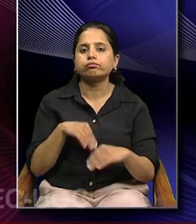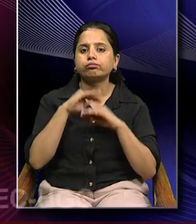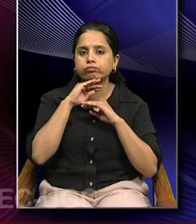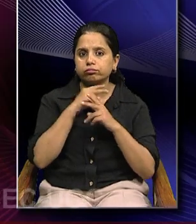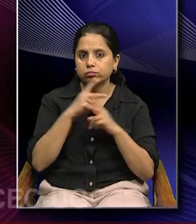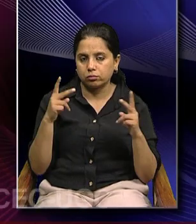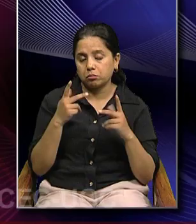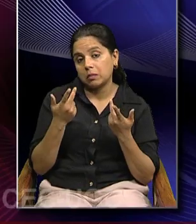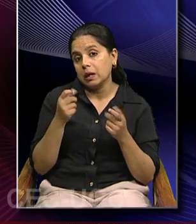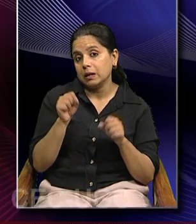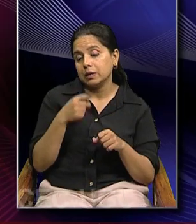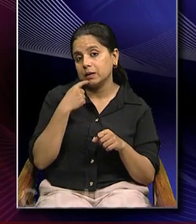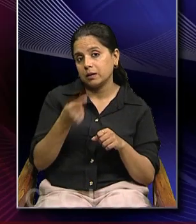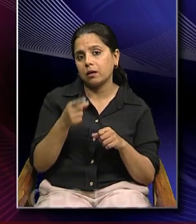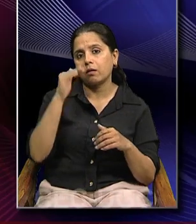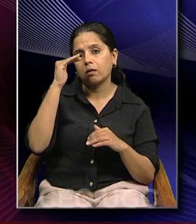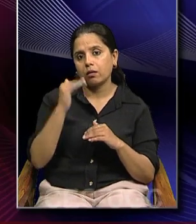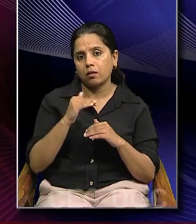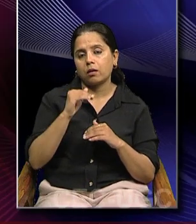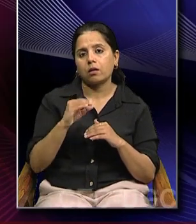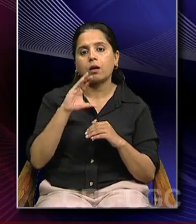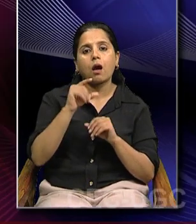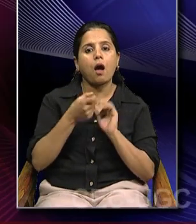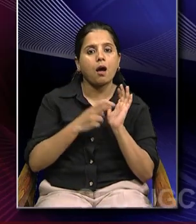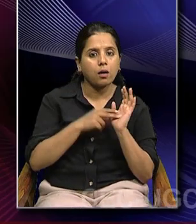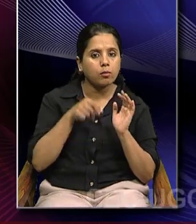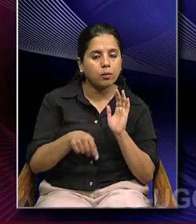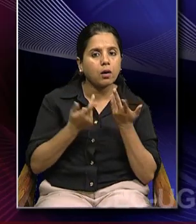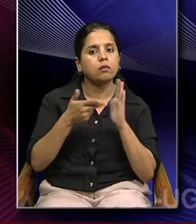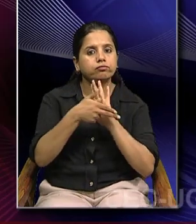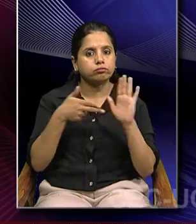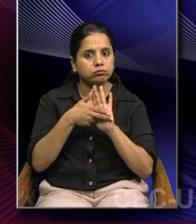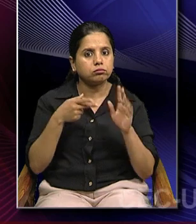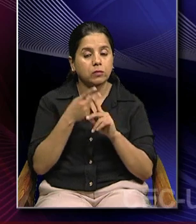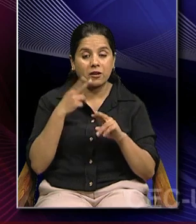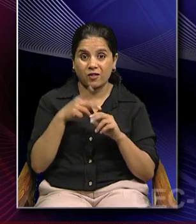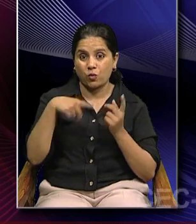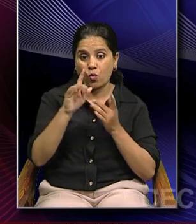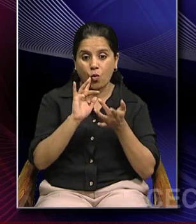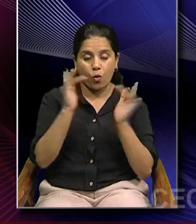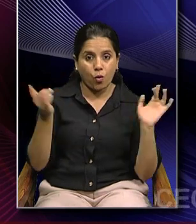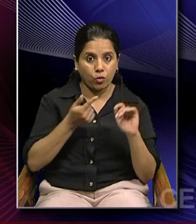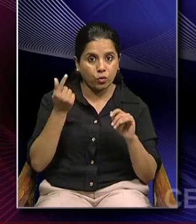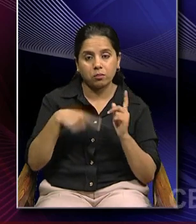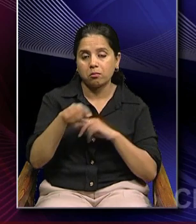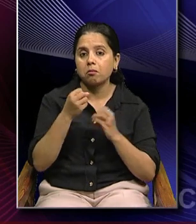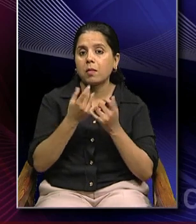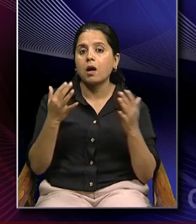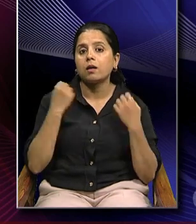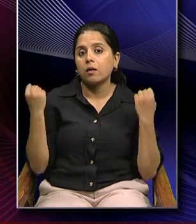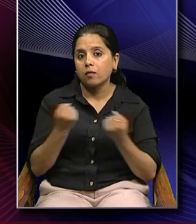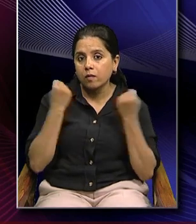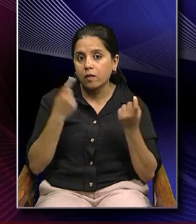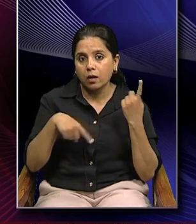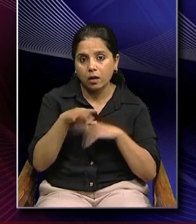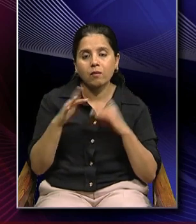course, it can reduce the carbon footprints of the brands, because when you are going online, most of your efforts are with the